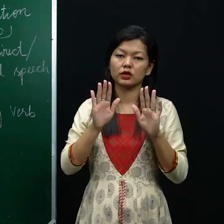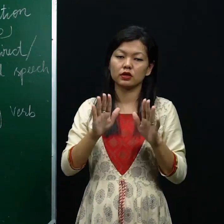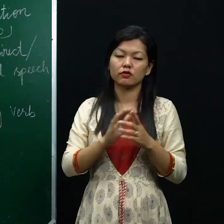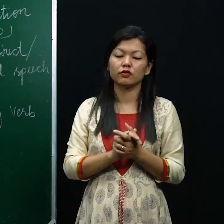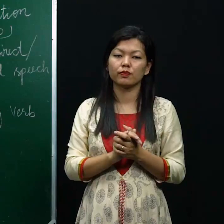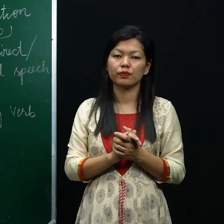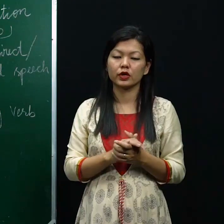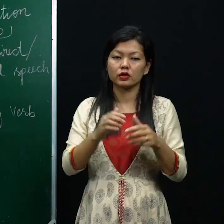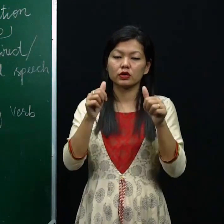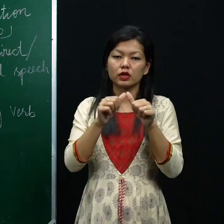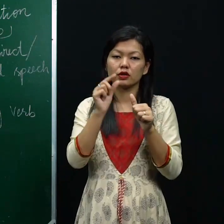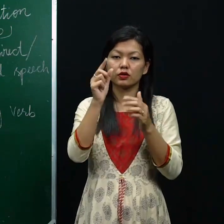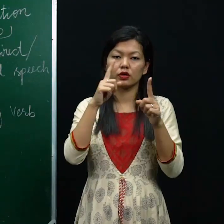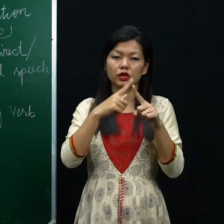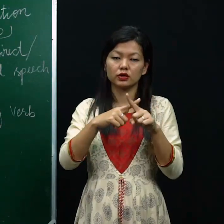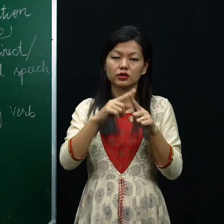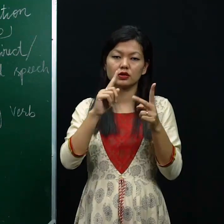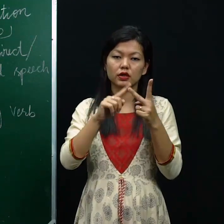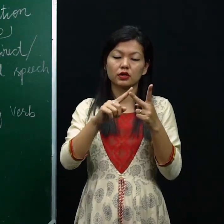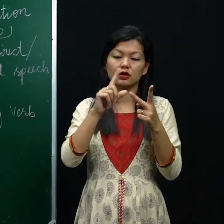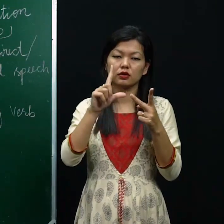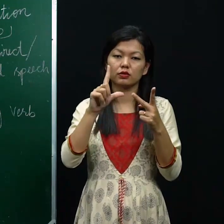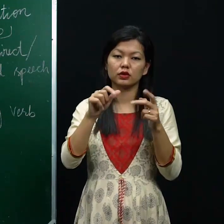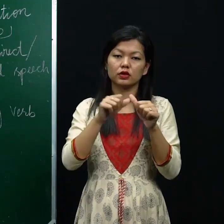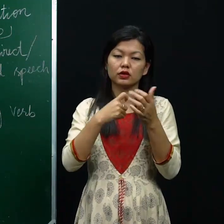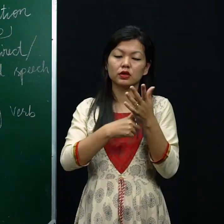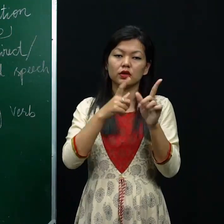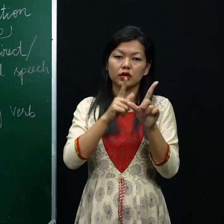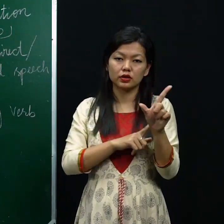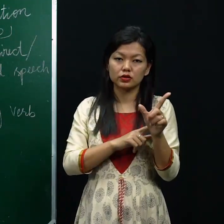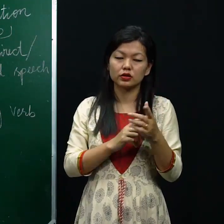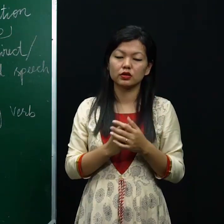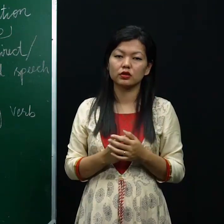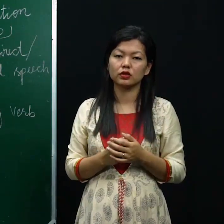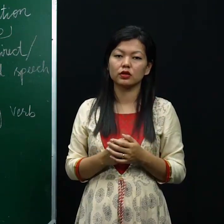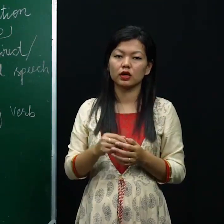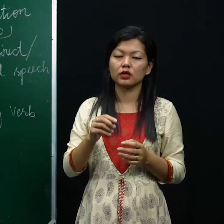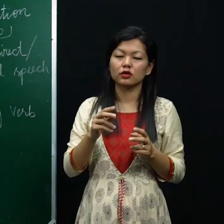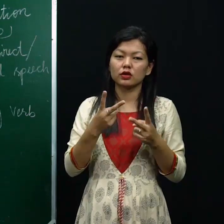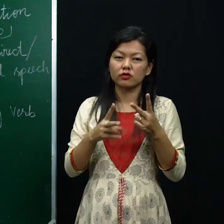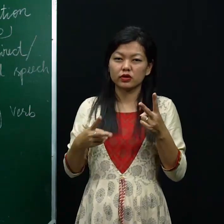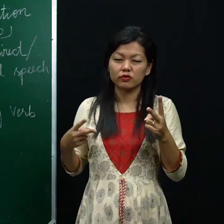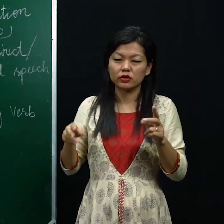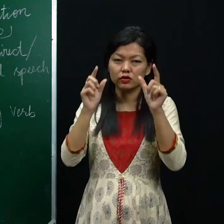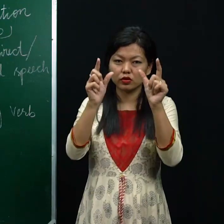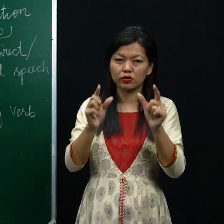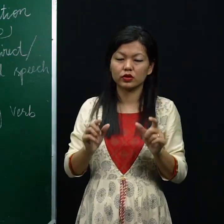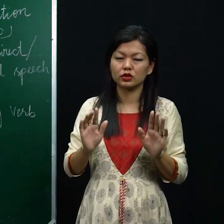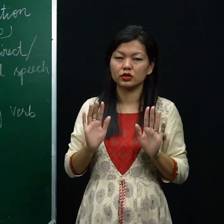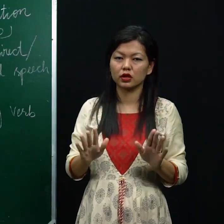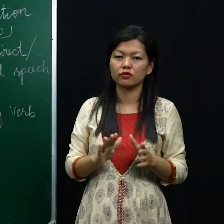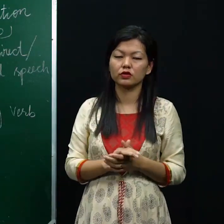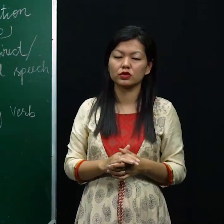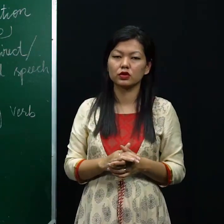very important for you to change the tense. If I use the word can I borrow your pen? That sentence. In